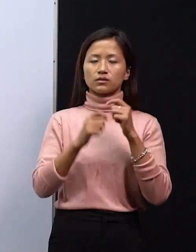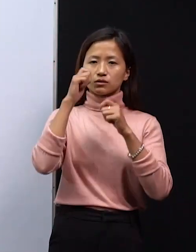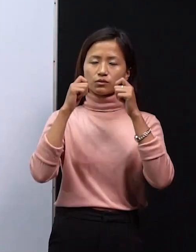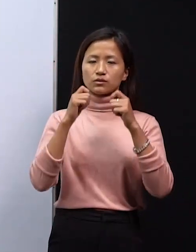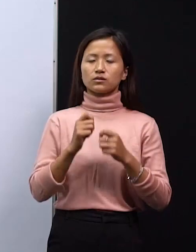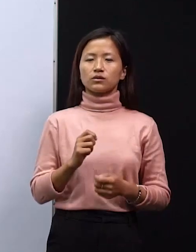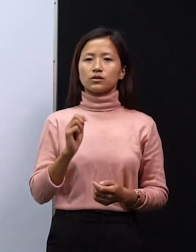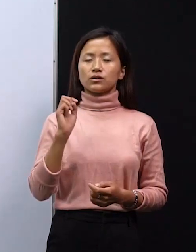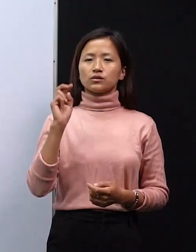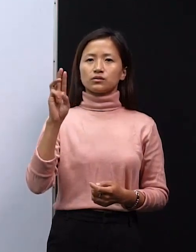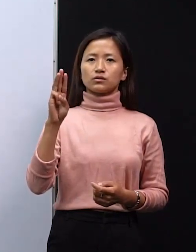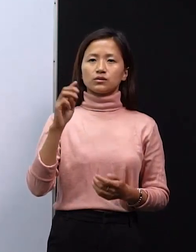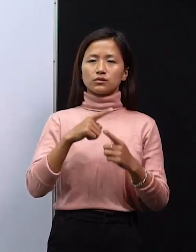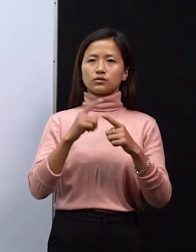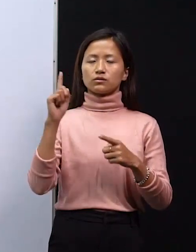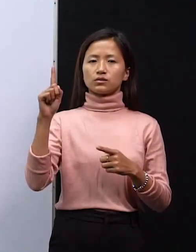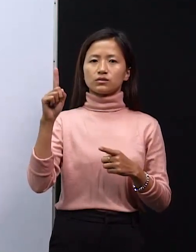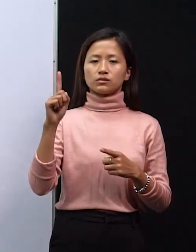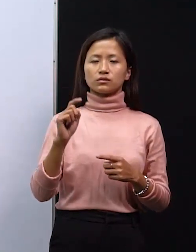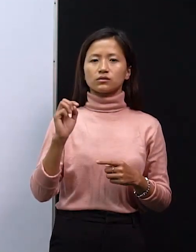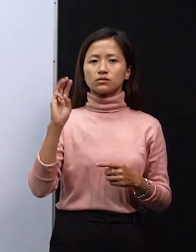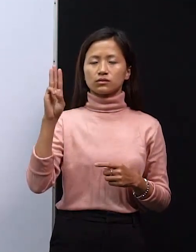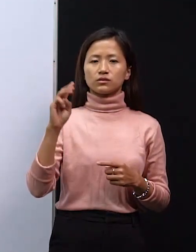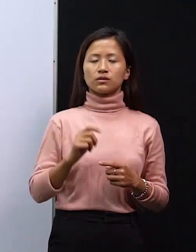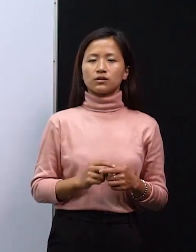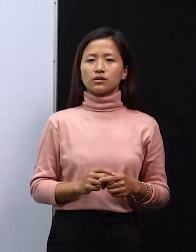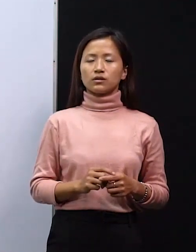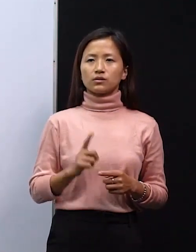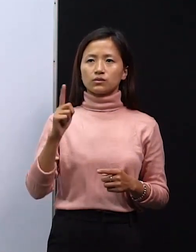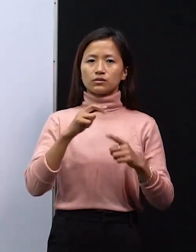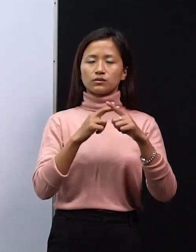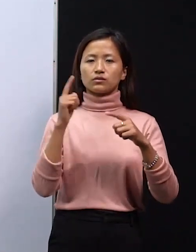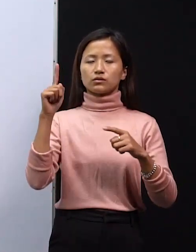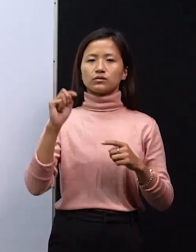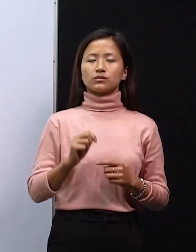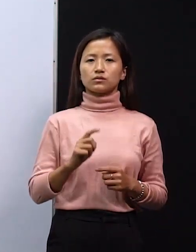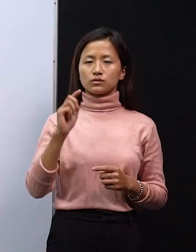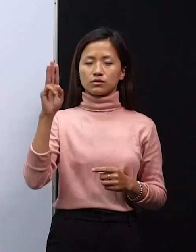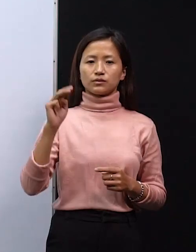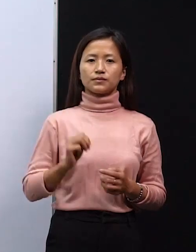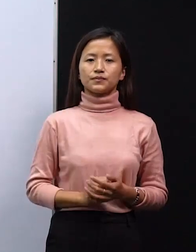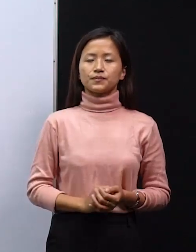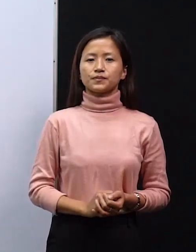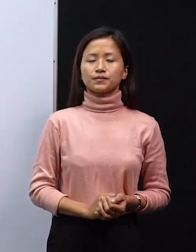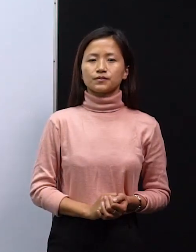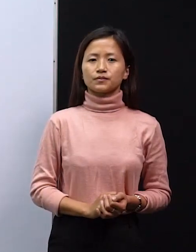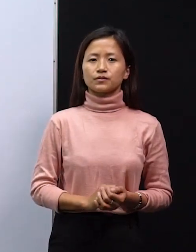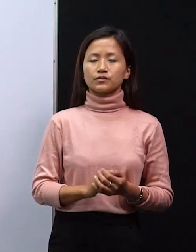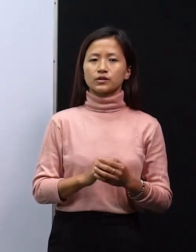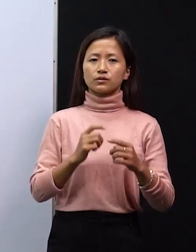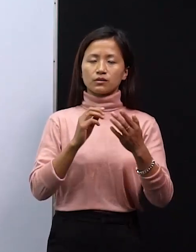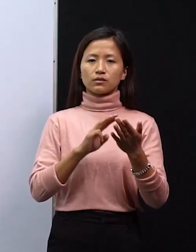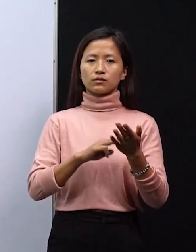1 is 3, 3 into 1 is 3. So you can cancel them like this. So let's do the multiplication now.